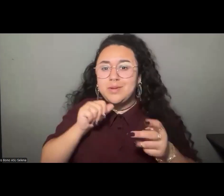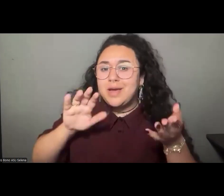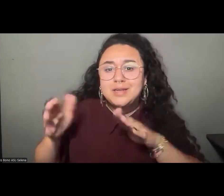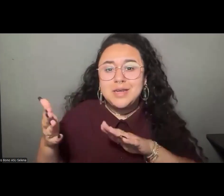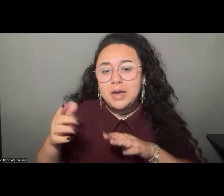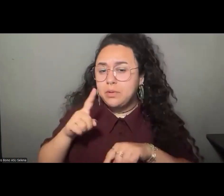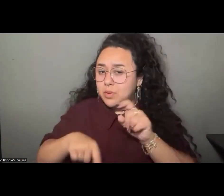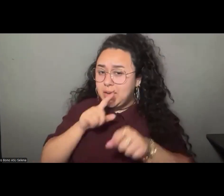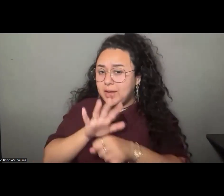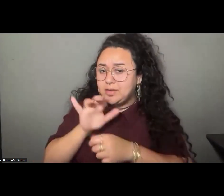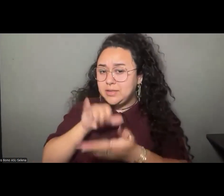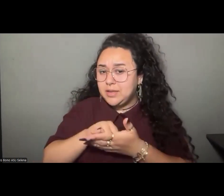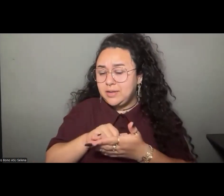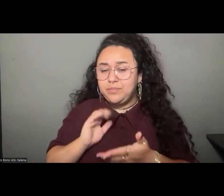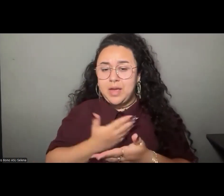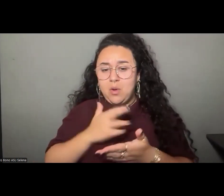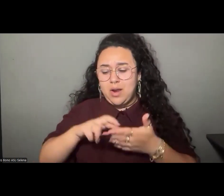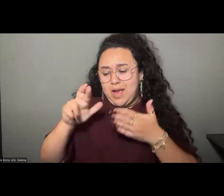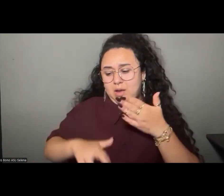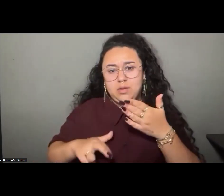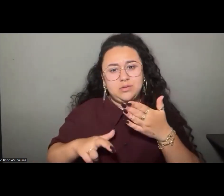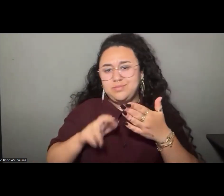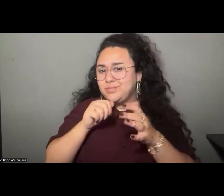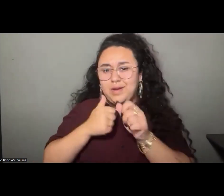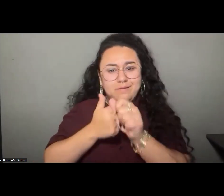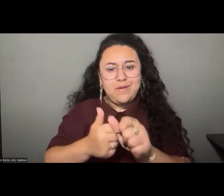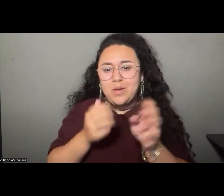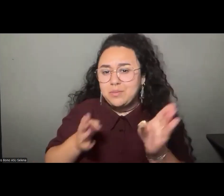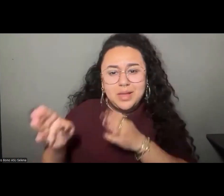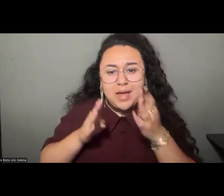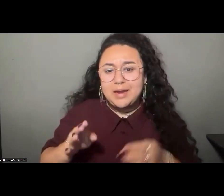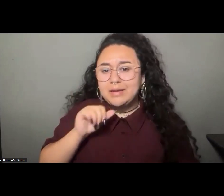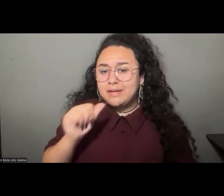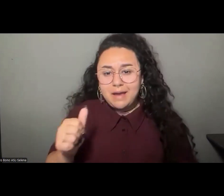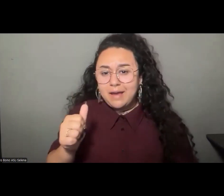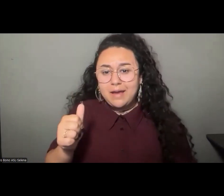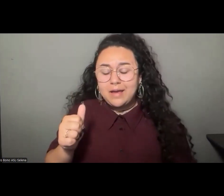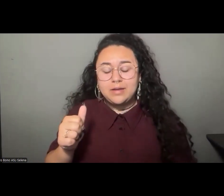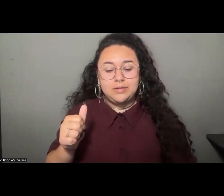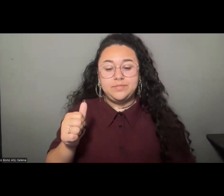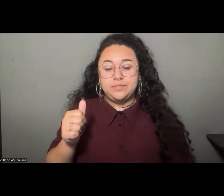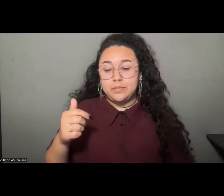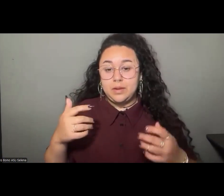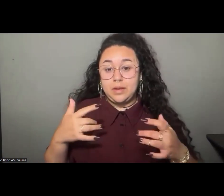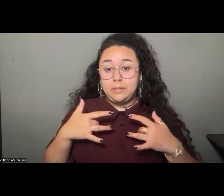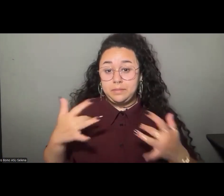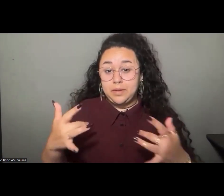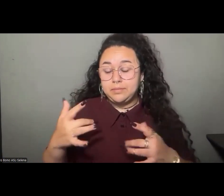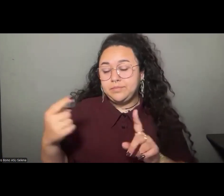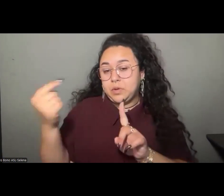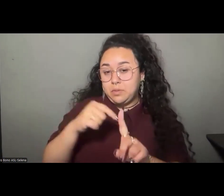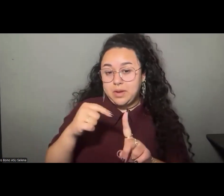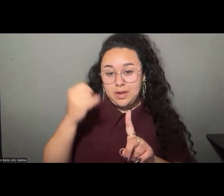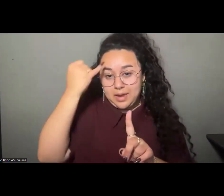right? Like our outcomes do not go according to plan, right? And often, and I'll say that going back to the idea of